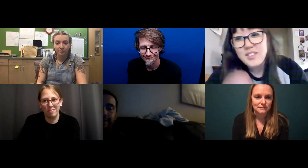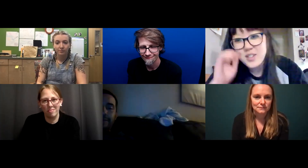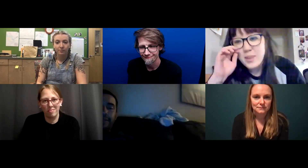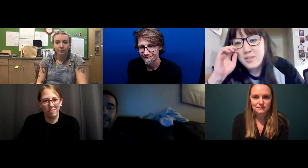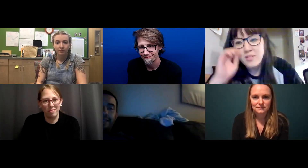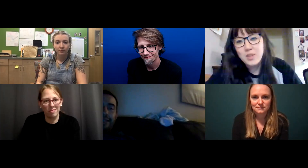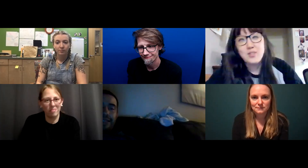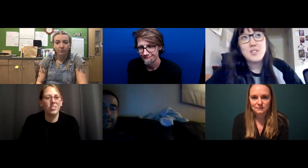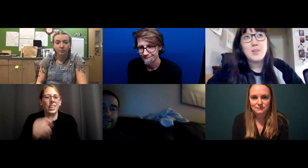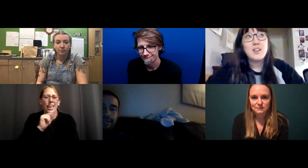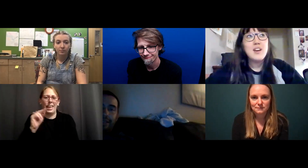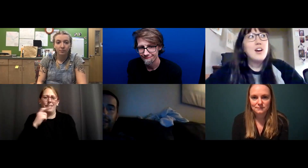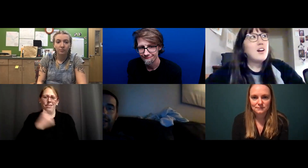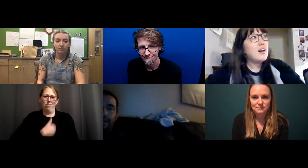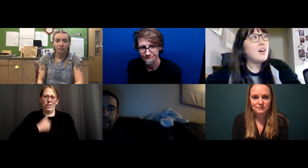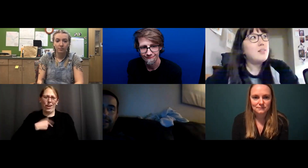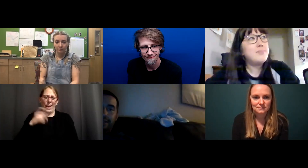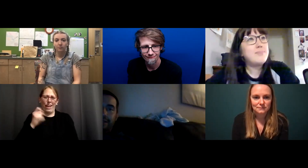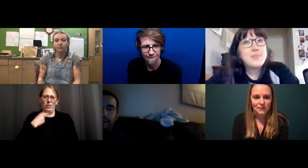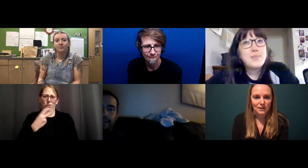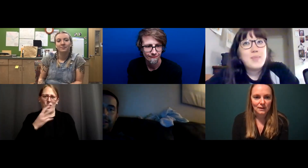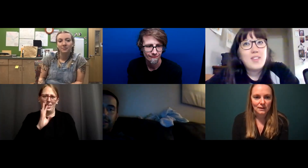Sorry, I had to use my voice for this one.